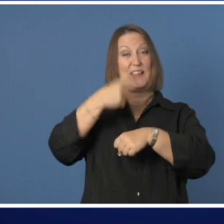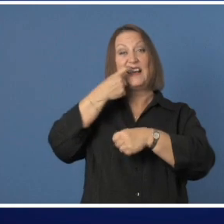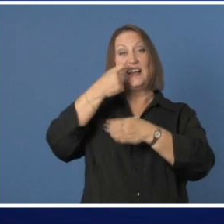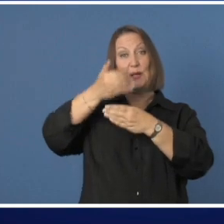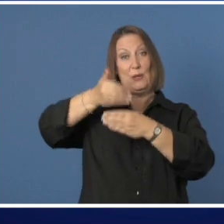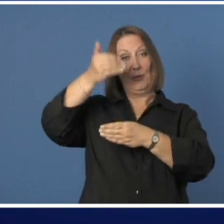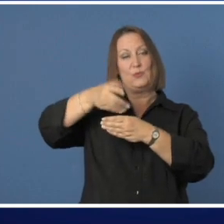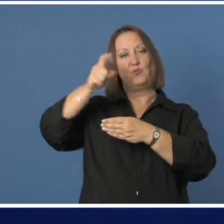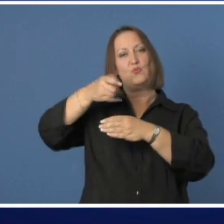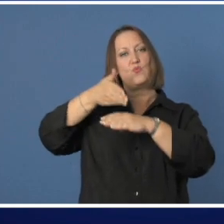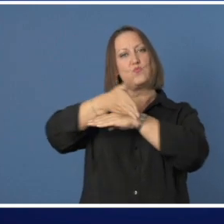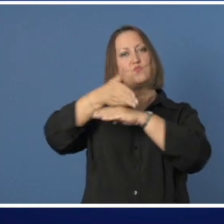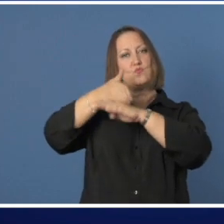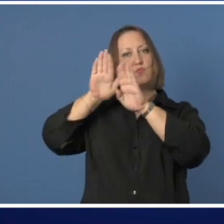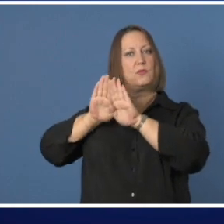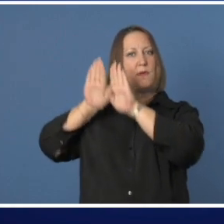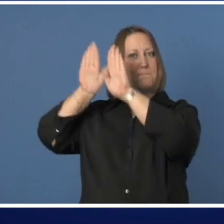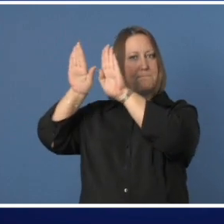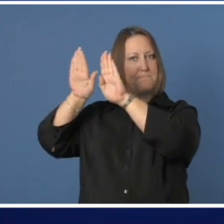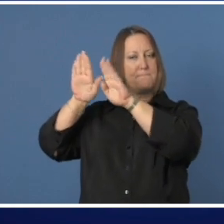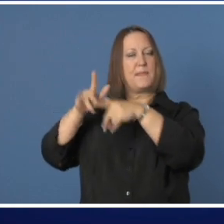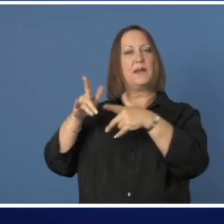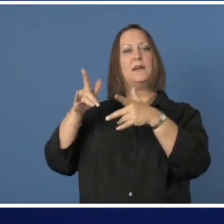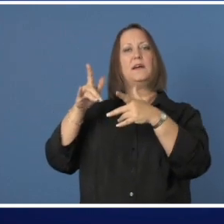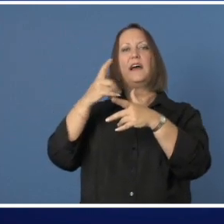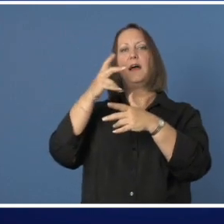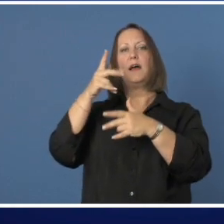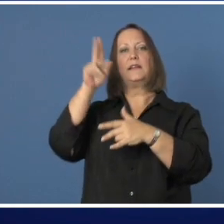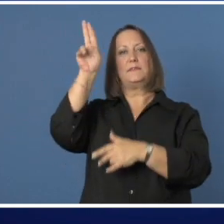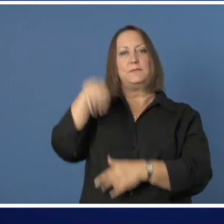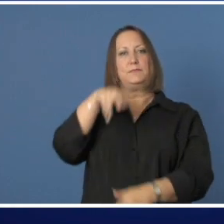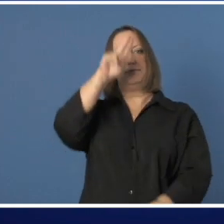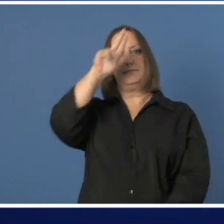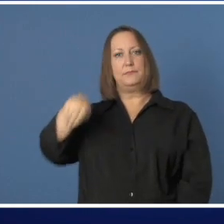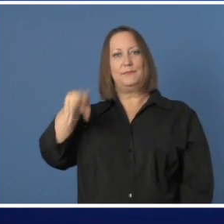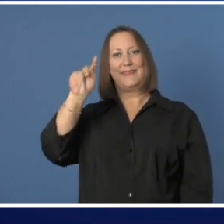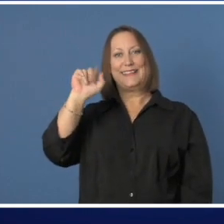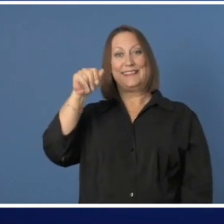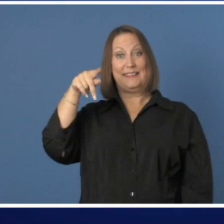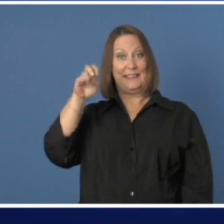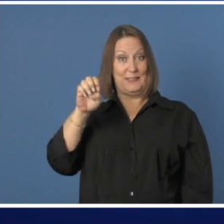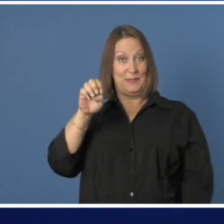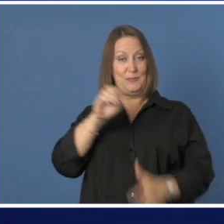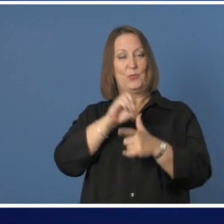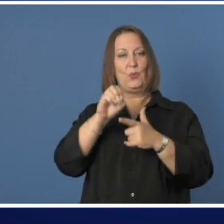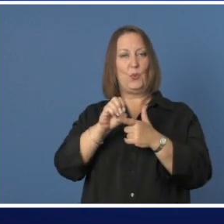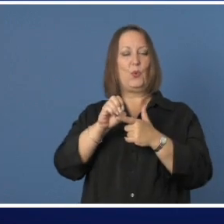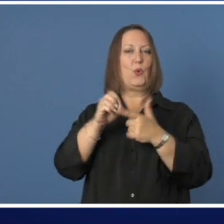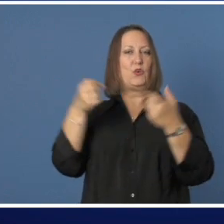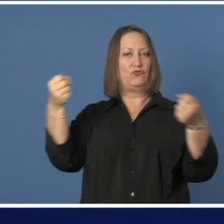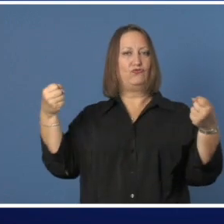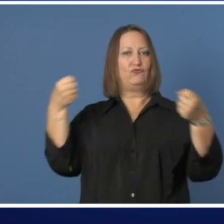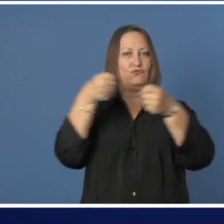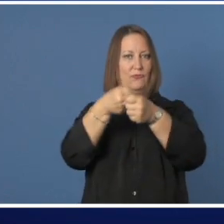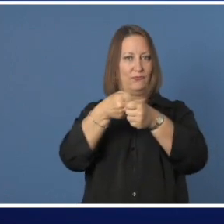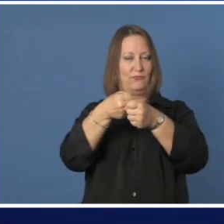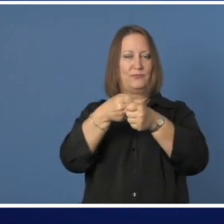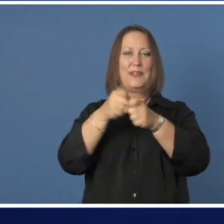If possible, board up, tape, or shutter all windows, but leave